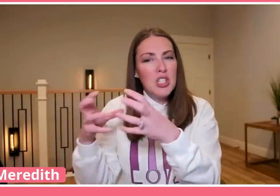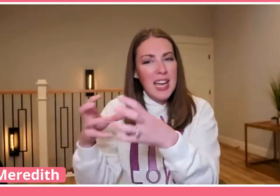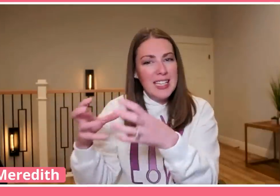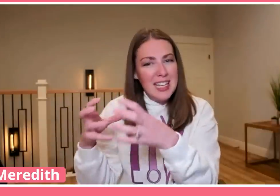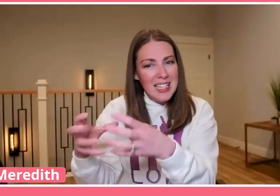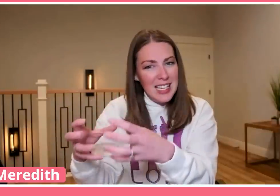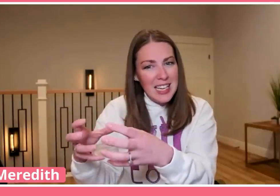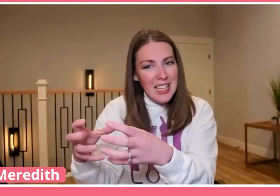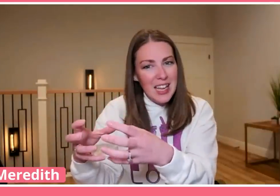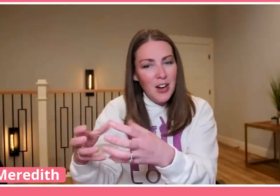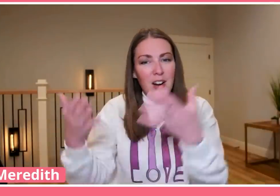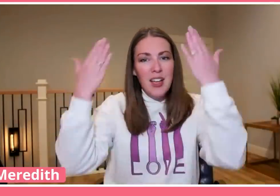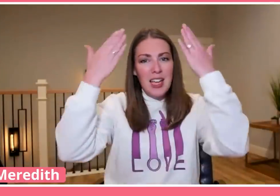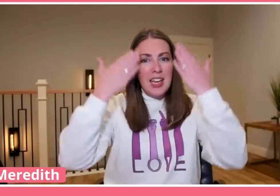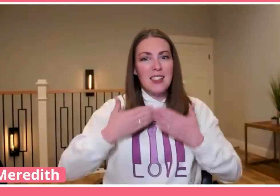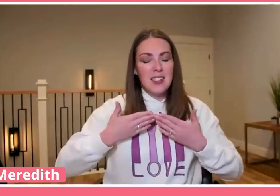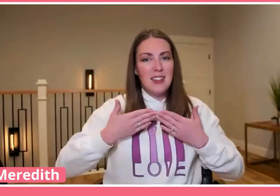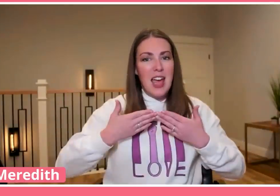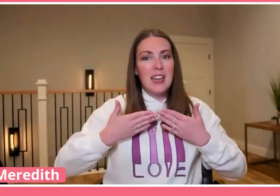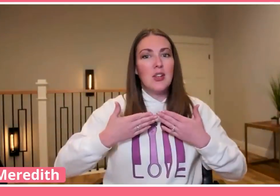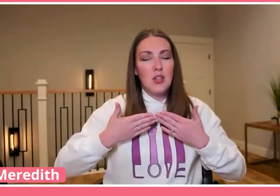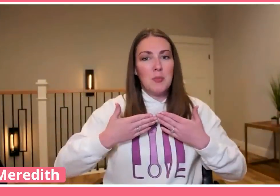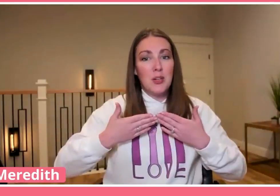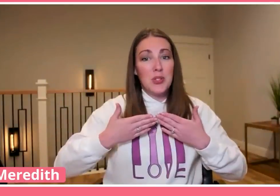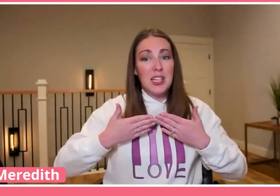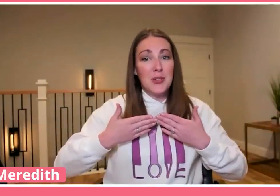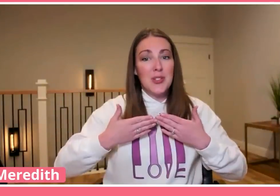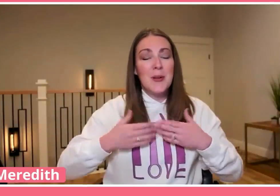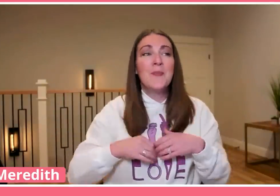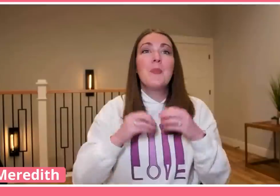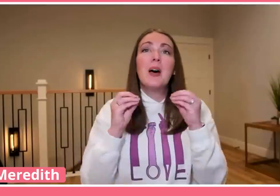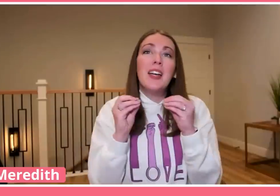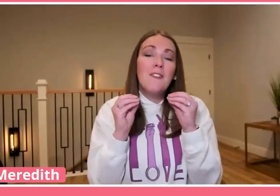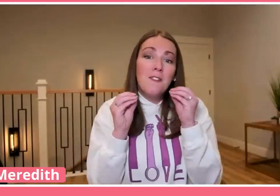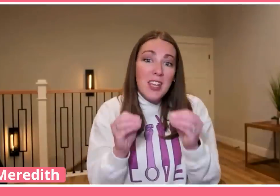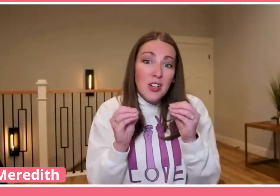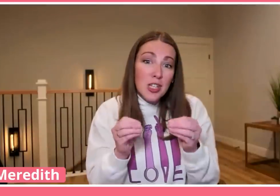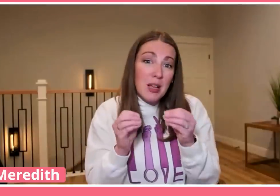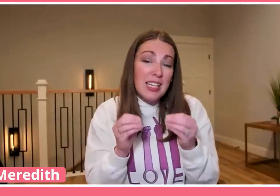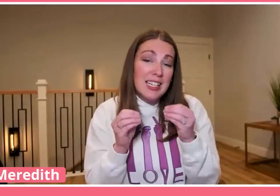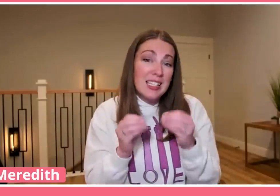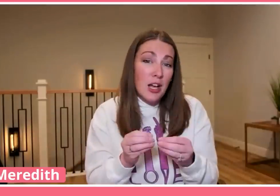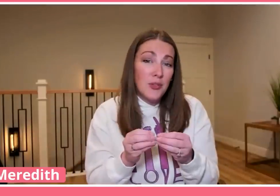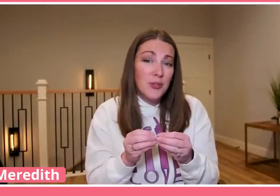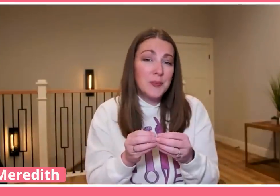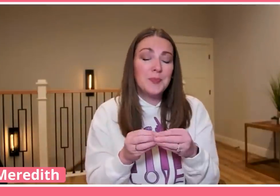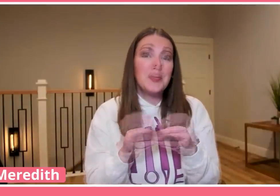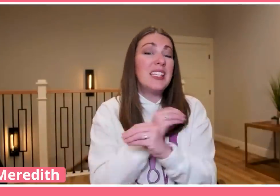that intensity in there. It's adding those non-manual signals, but fingerspelling itself is